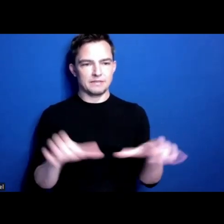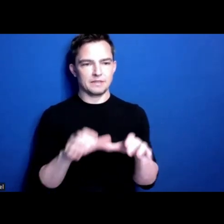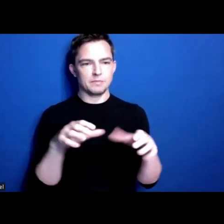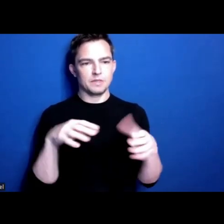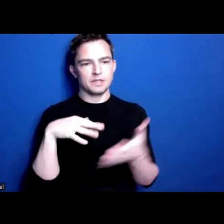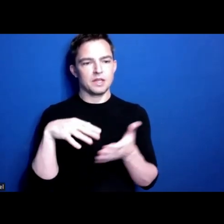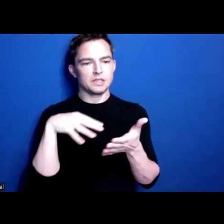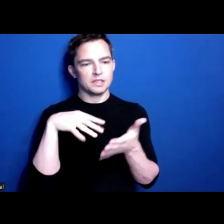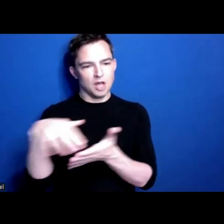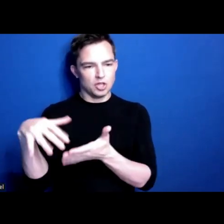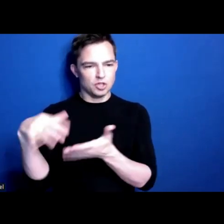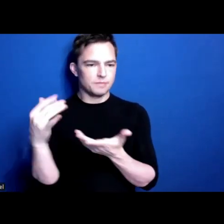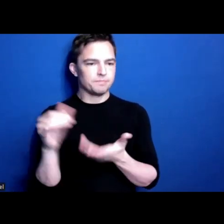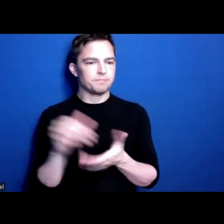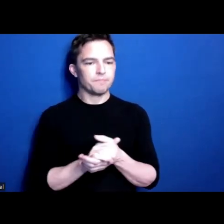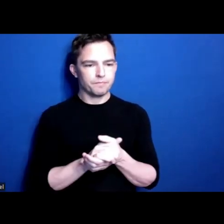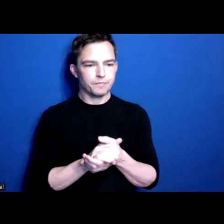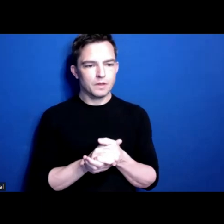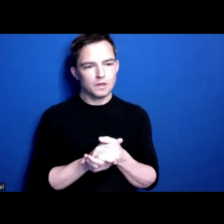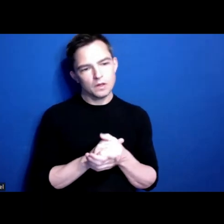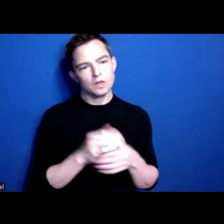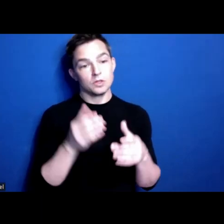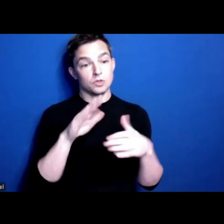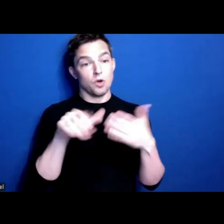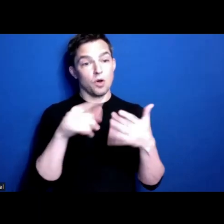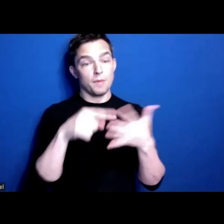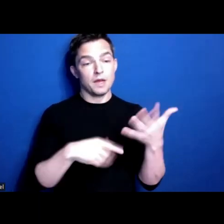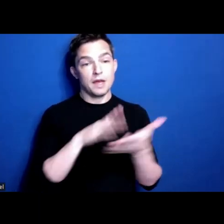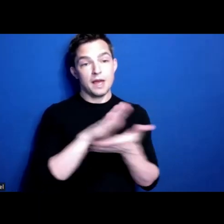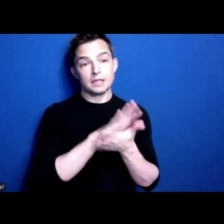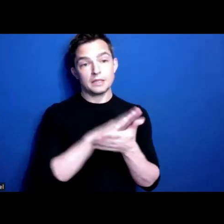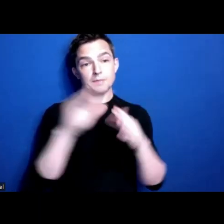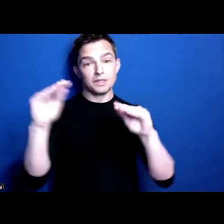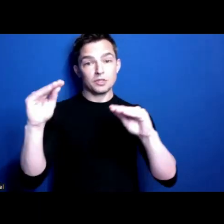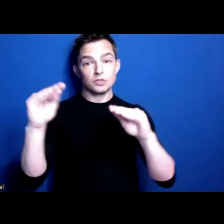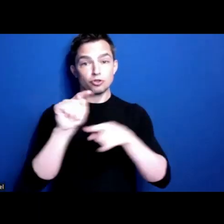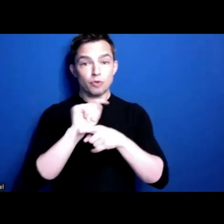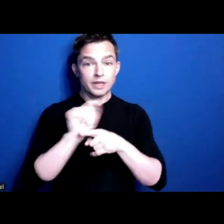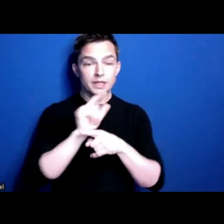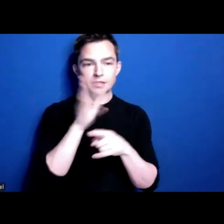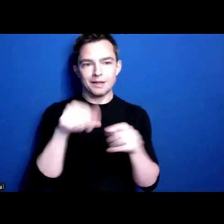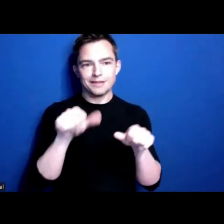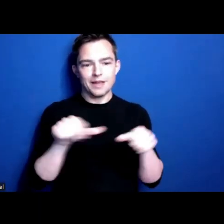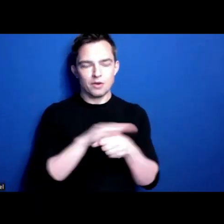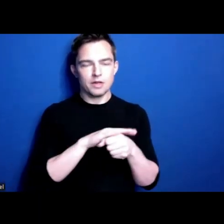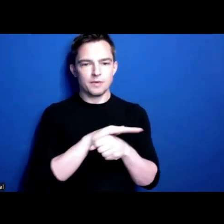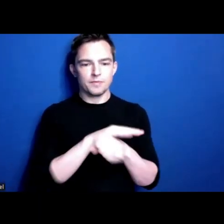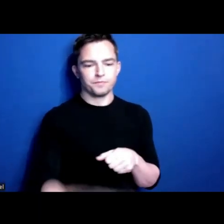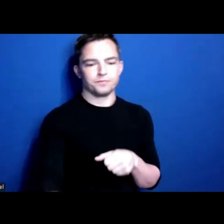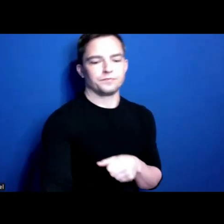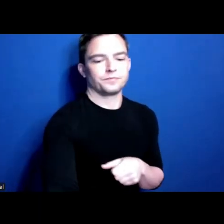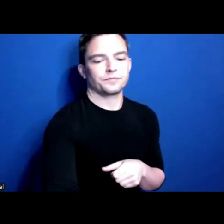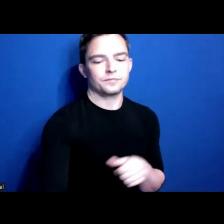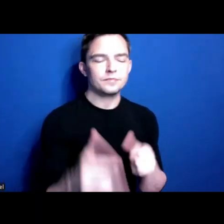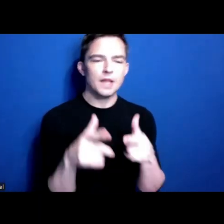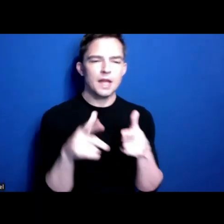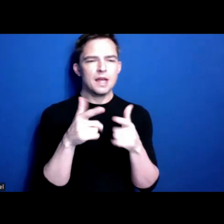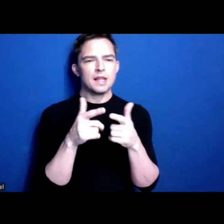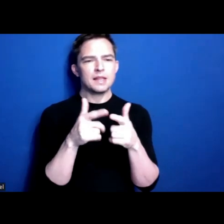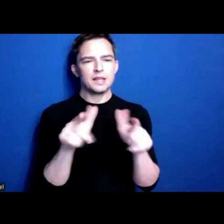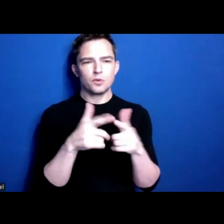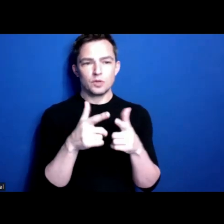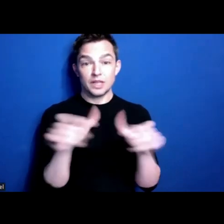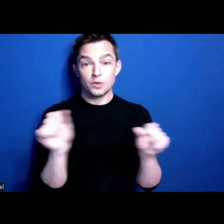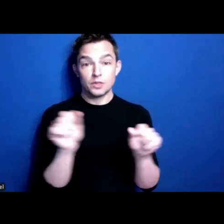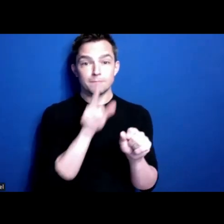scholarship. So while my academic training is not in the area of linguistics per se, I pay attention